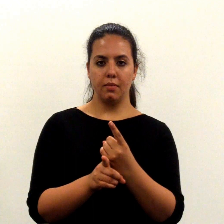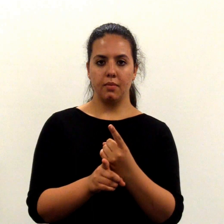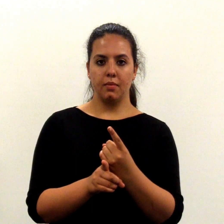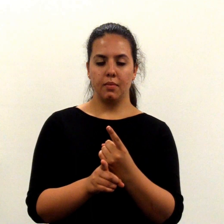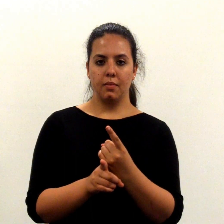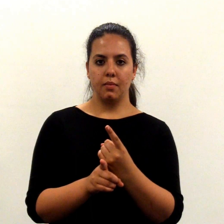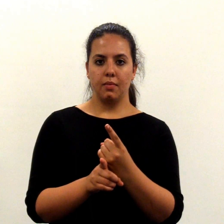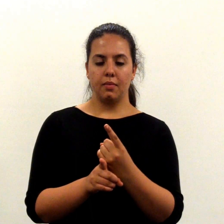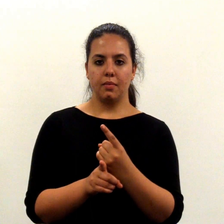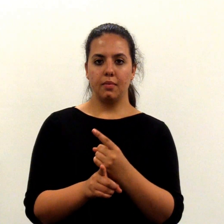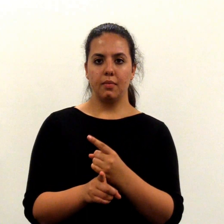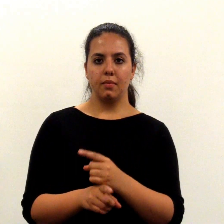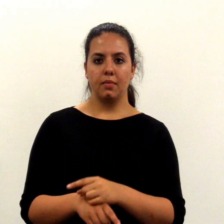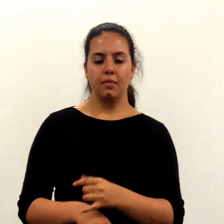right. Wrong.